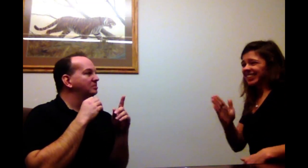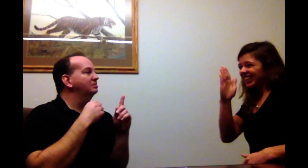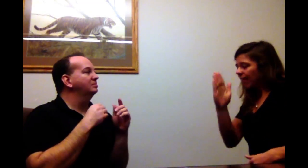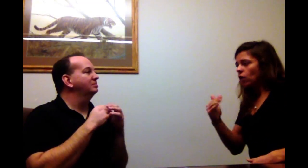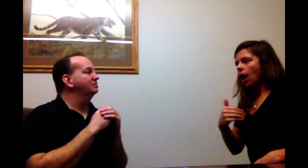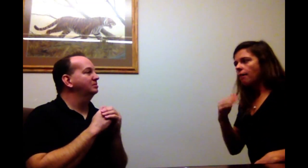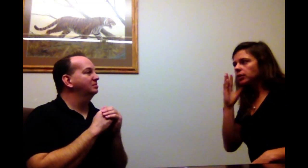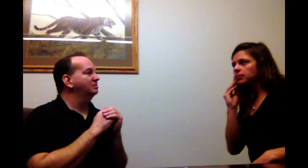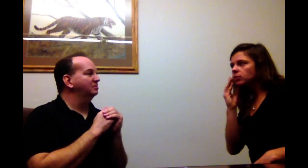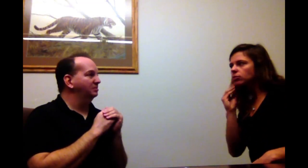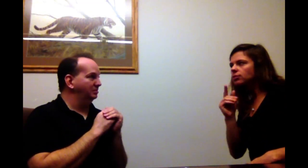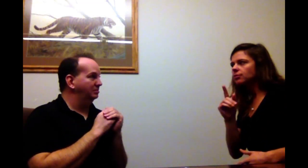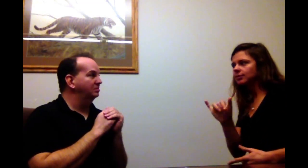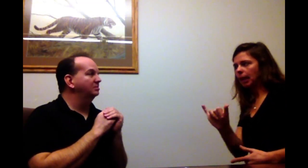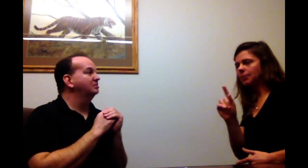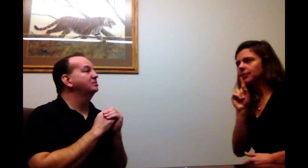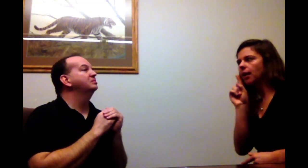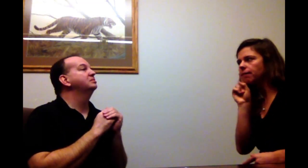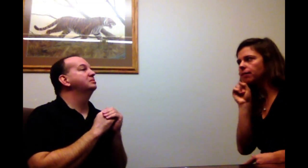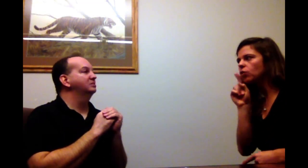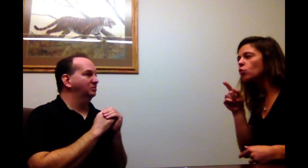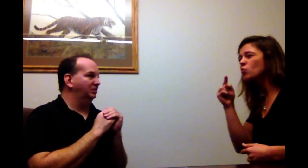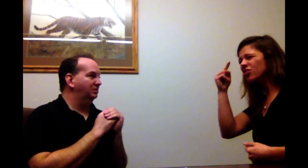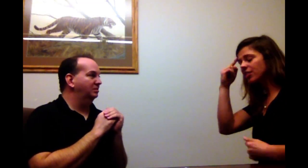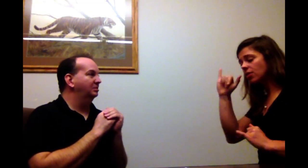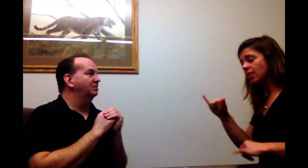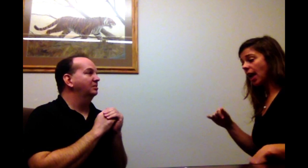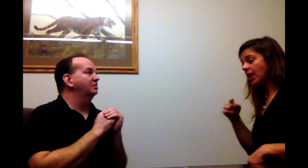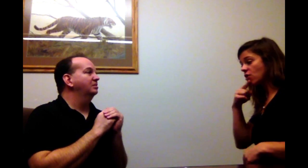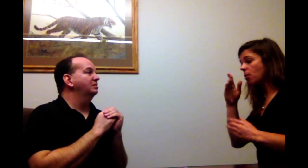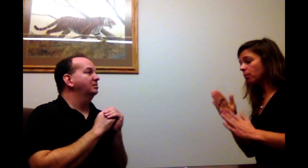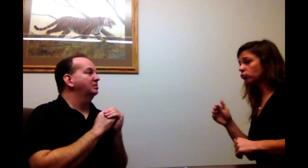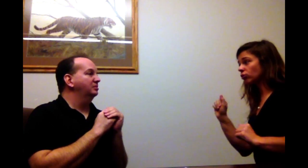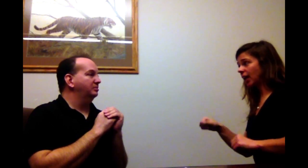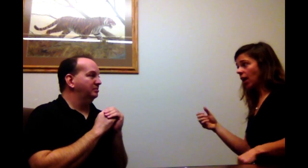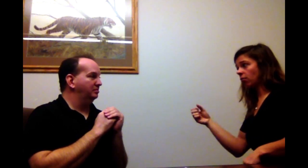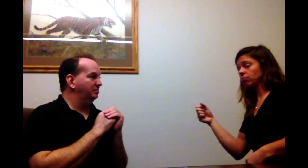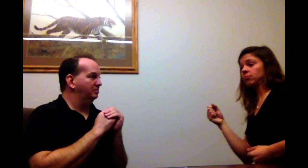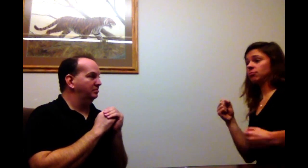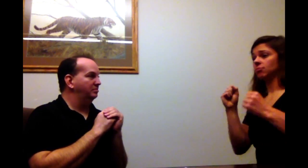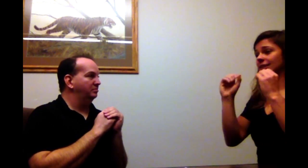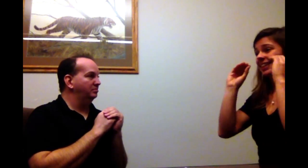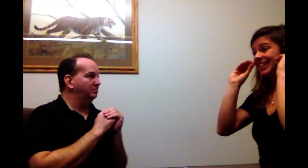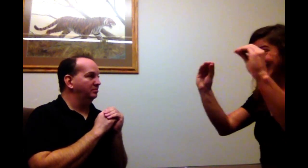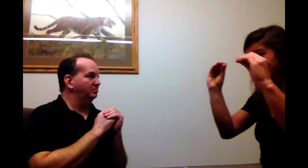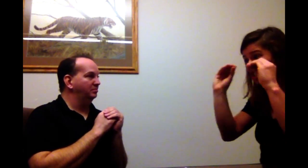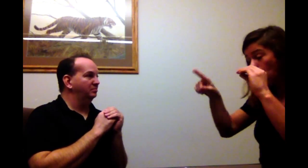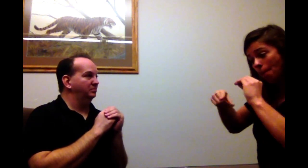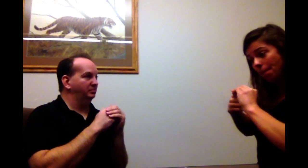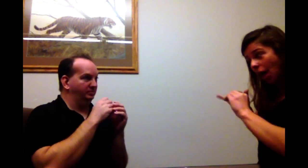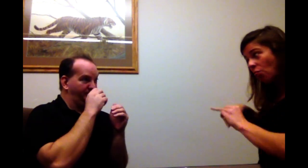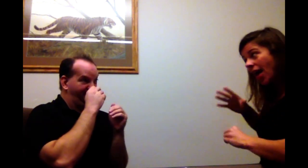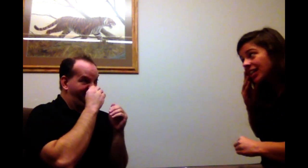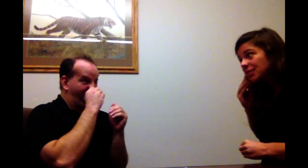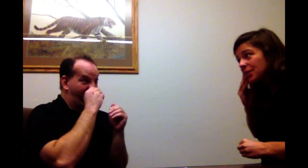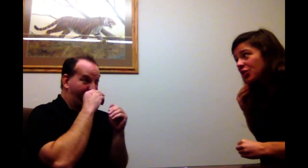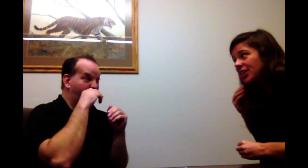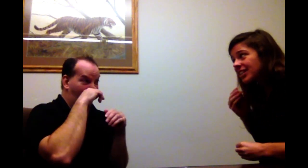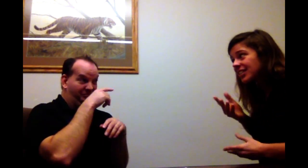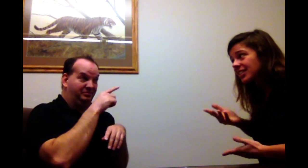So, that hearing person that's never had those deaf experiences, do you think that person can teach about